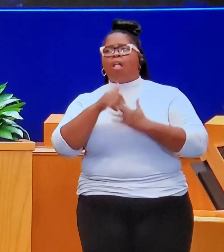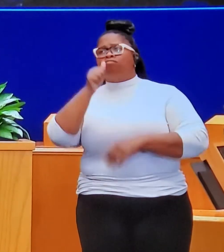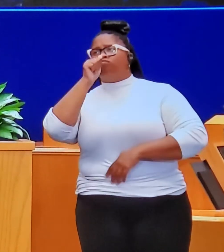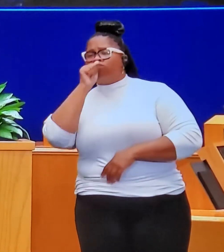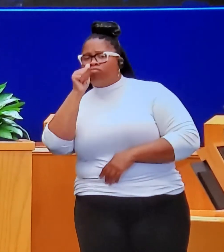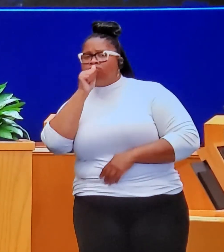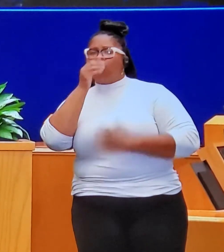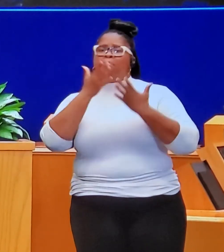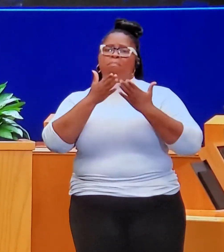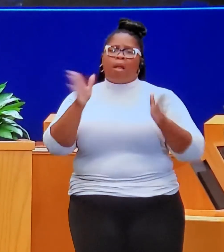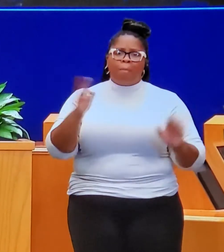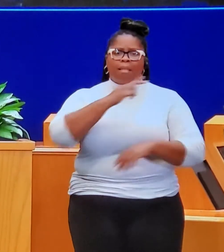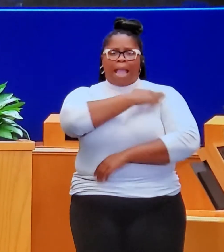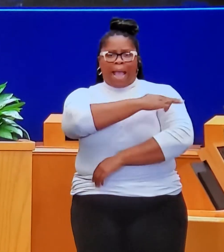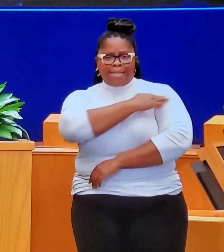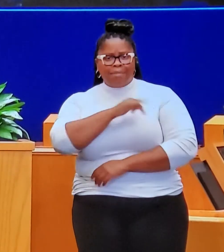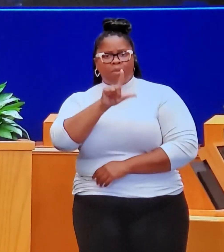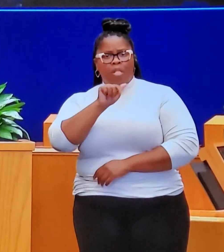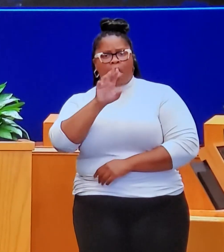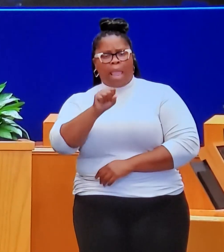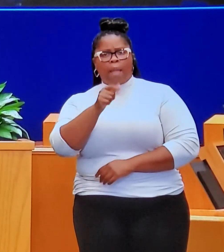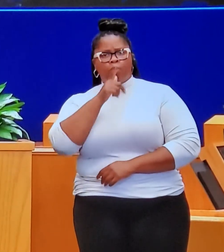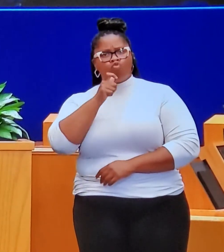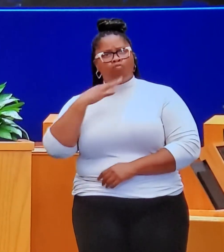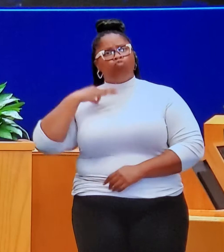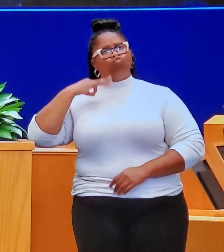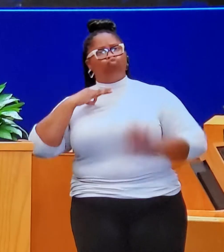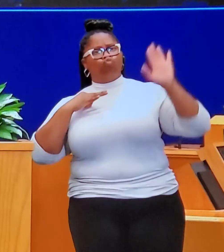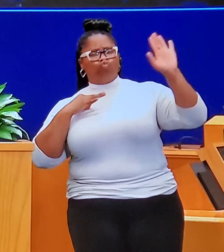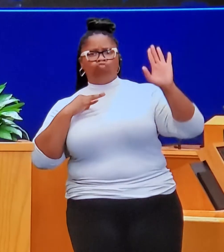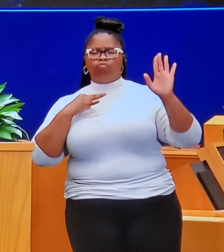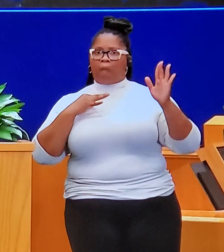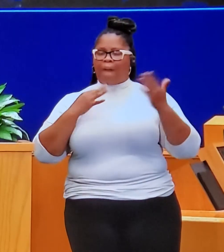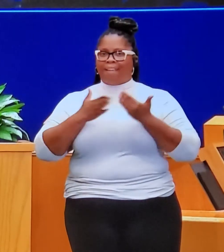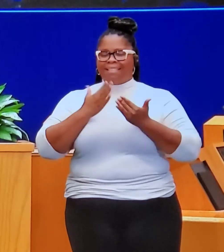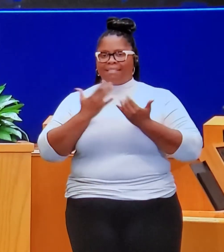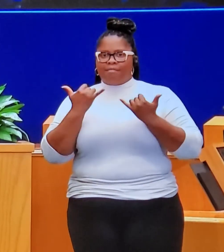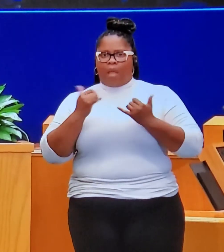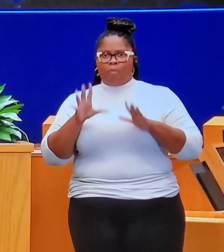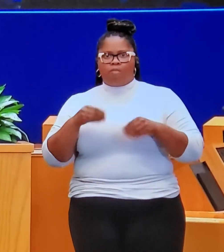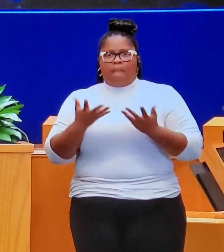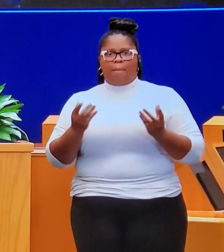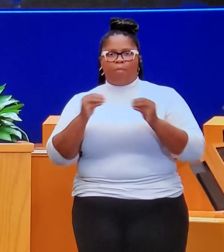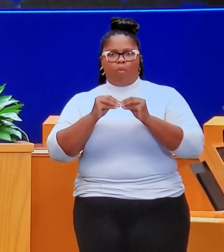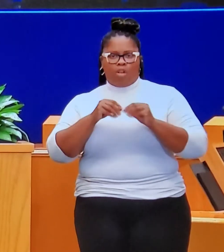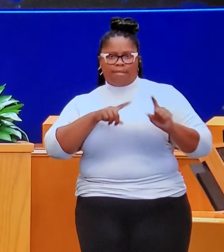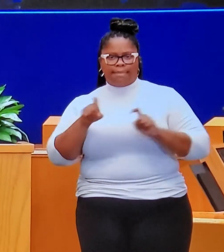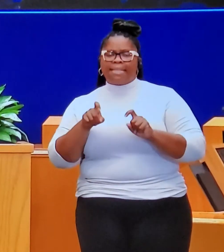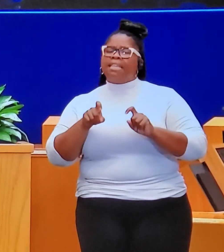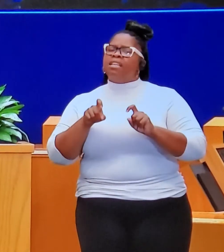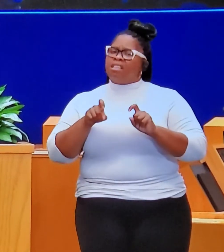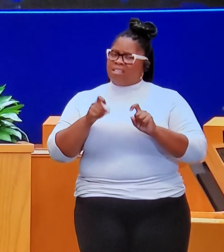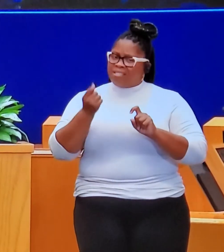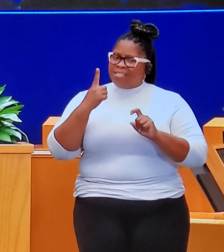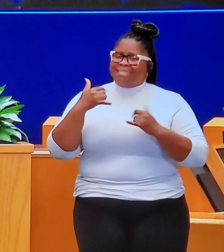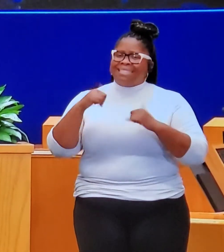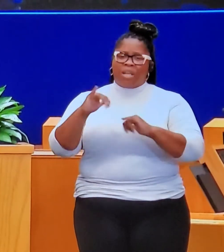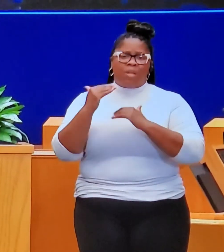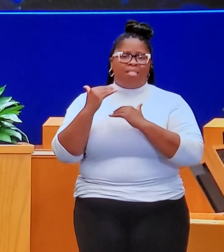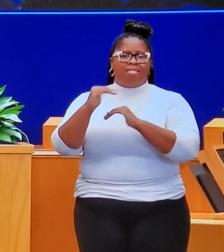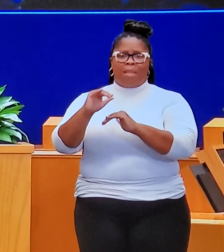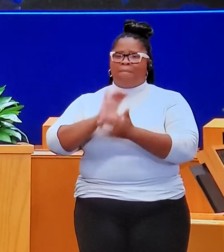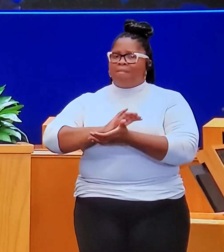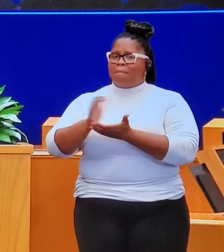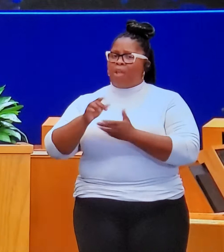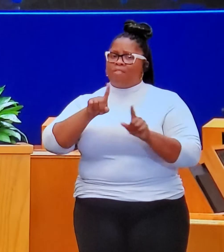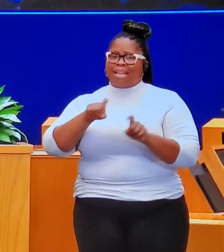and hospitals that have stepped up to make it easier for people to get tested. But capacity still is limited, so I ask you to have patience and work